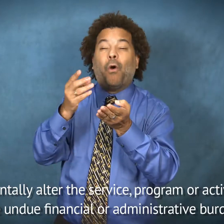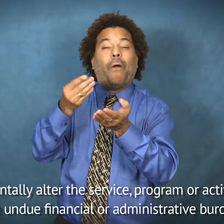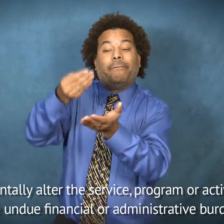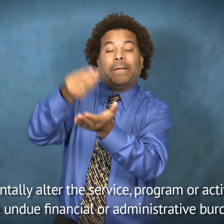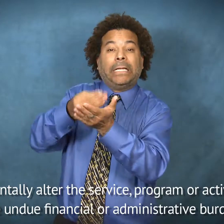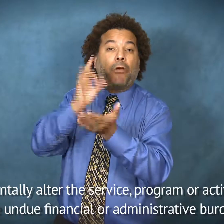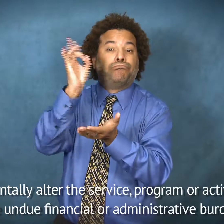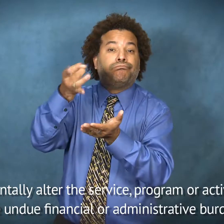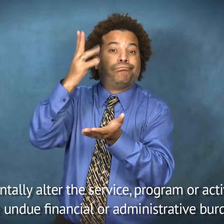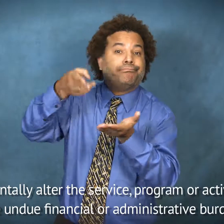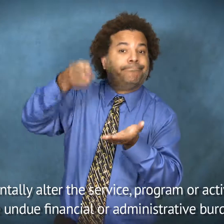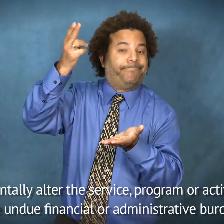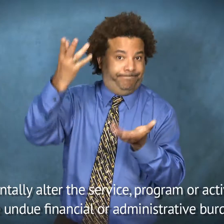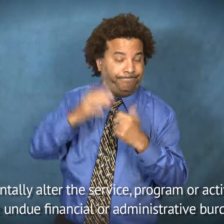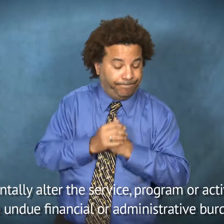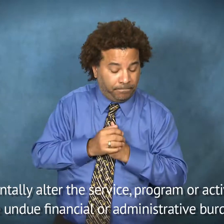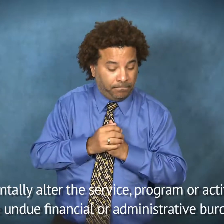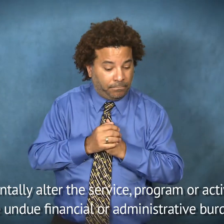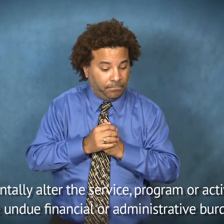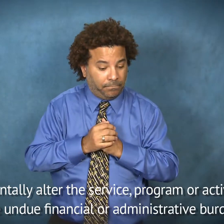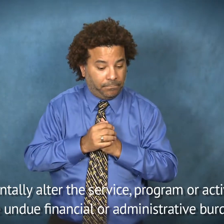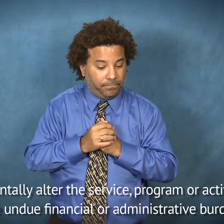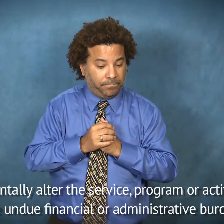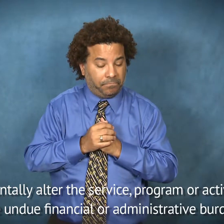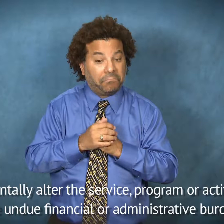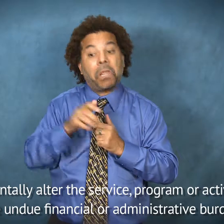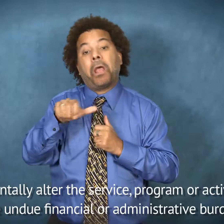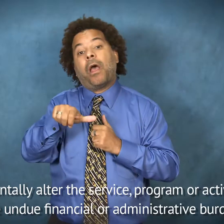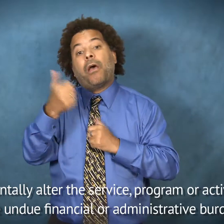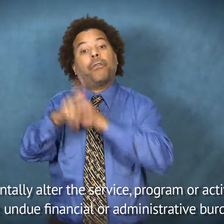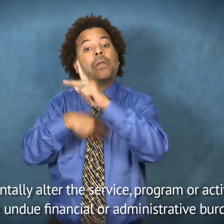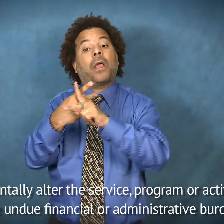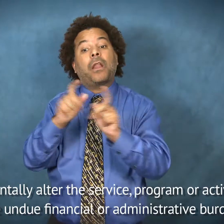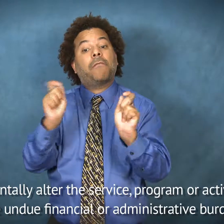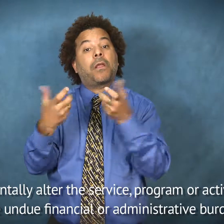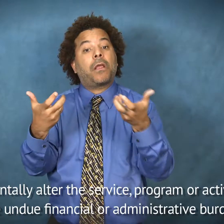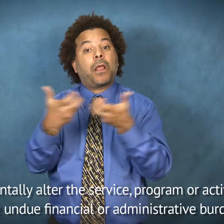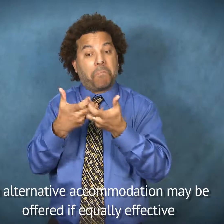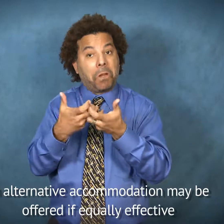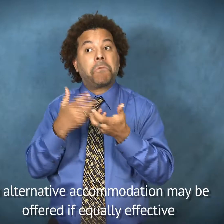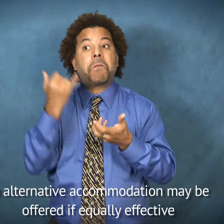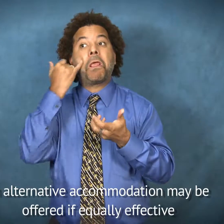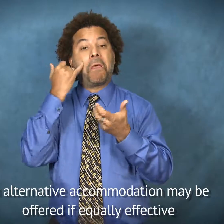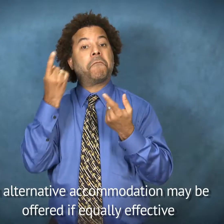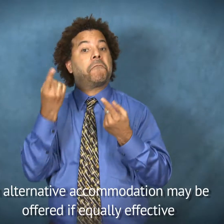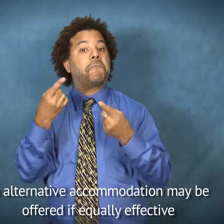or activity or cause undue financial or administrative burden. An alternative accommodation may be offered if